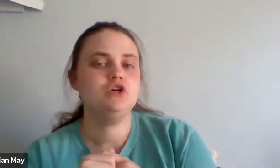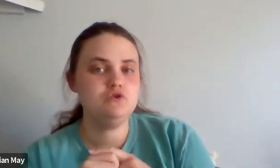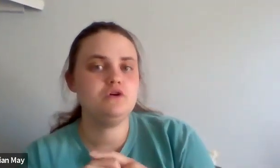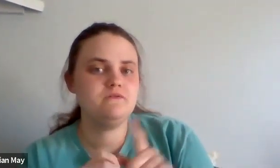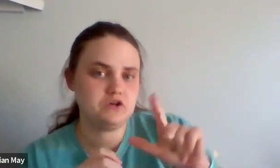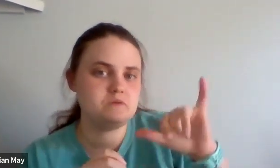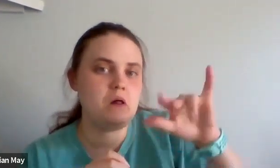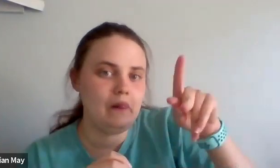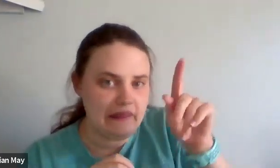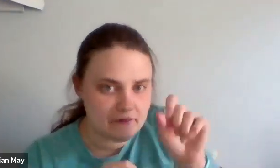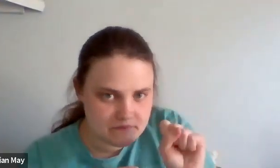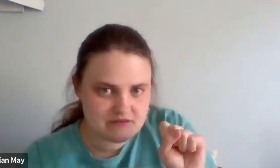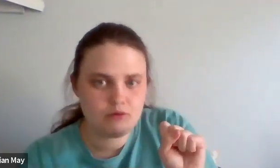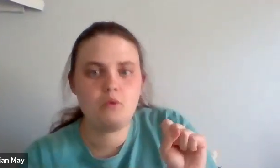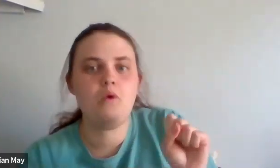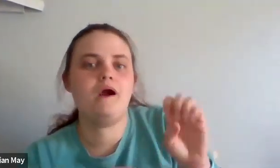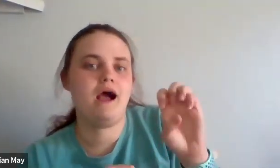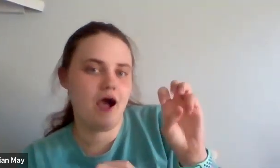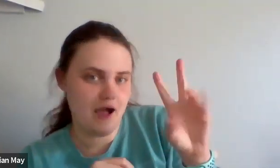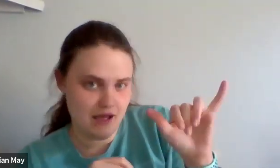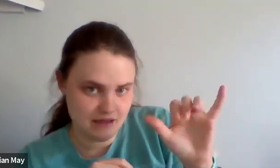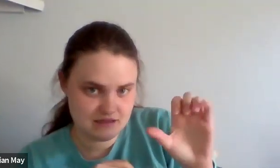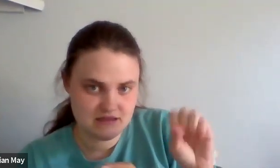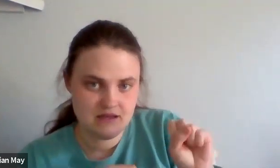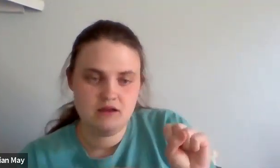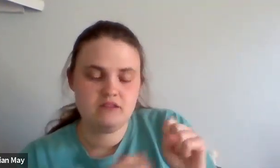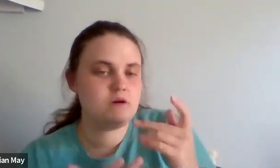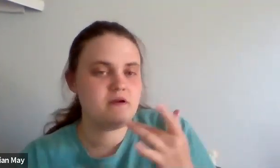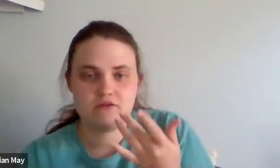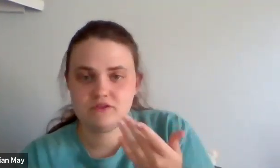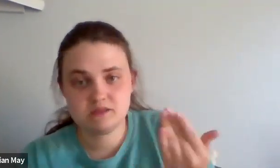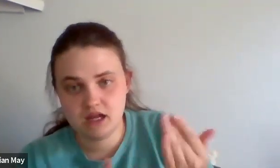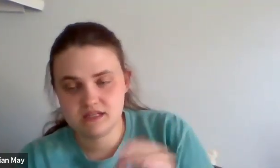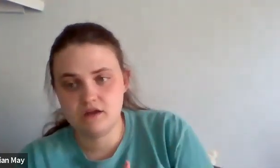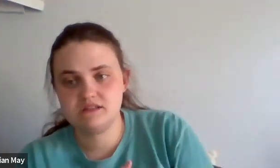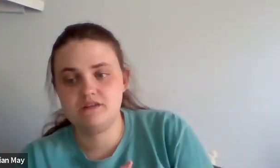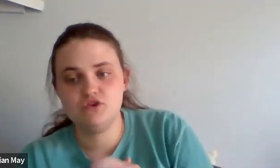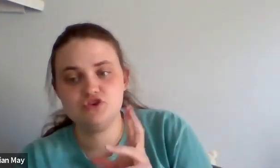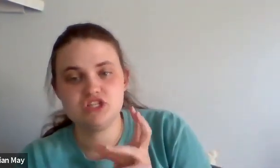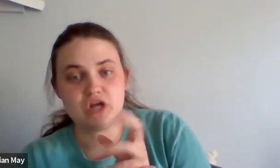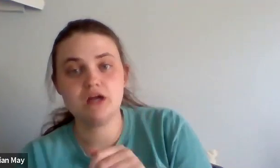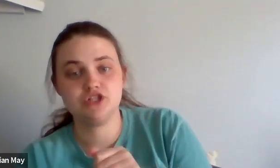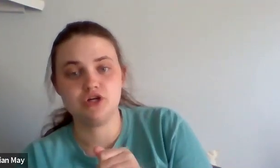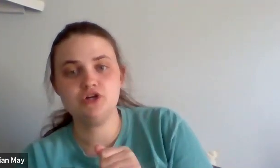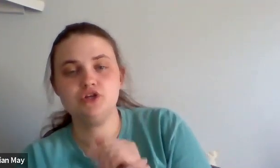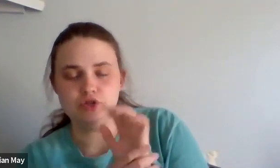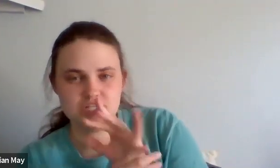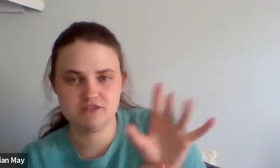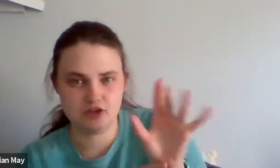you could fingerspell lips or eyes. That's one of my favorite things about ASL is that if you're just not sure, you can just